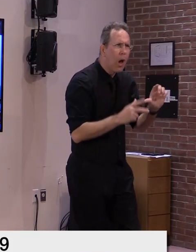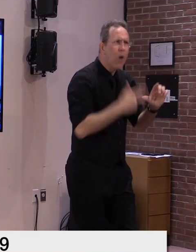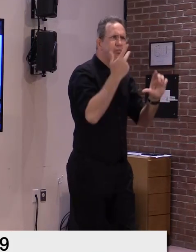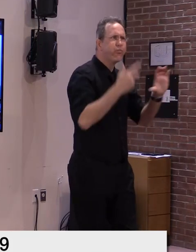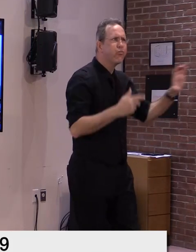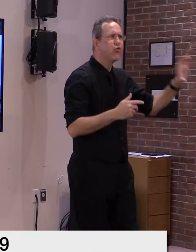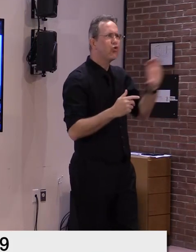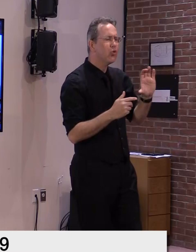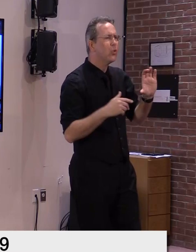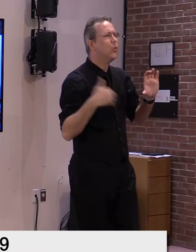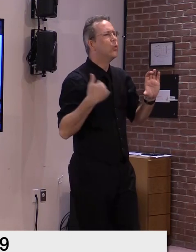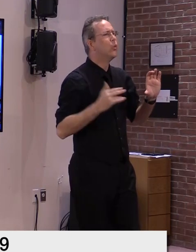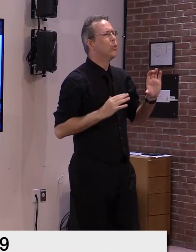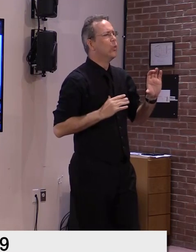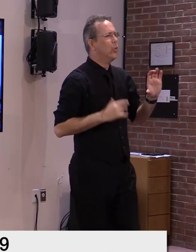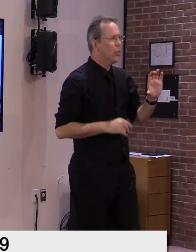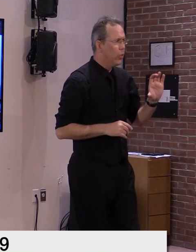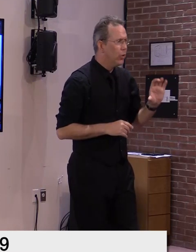programs.